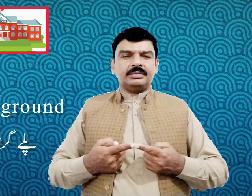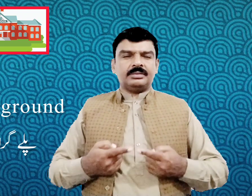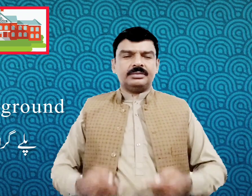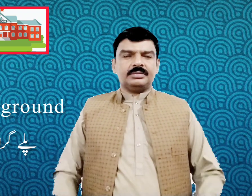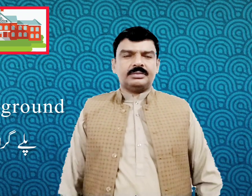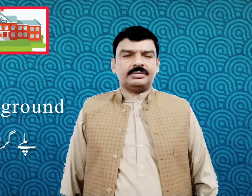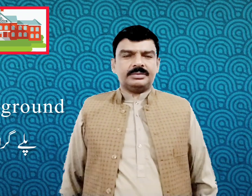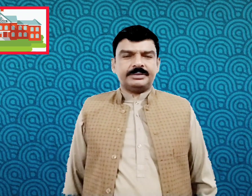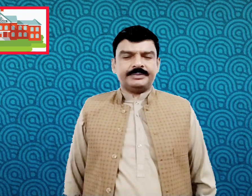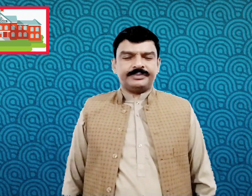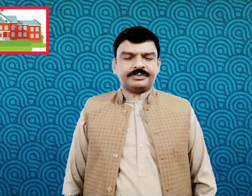ground,